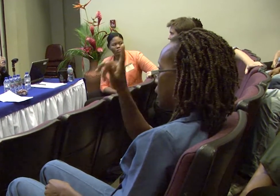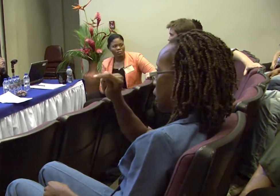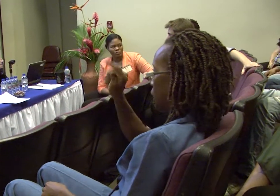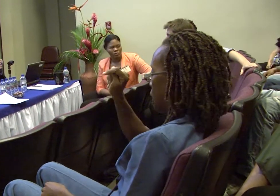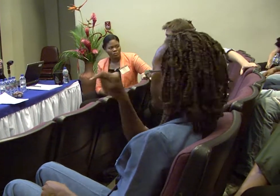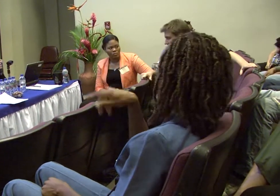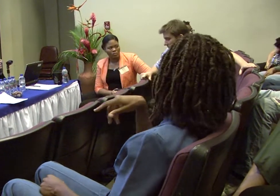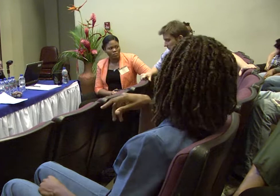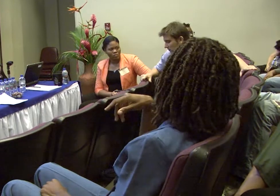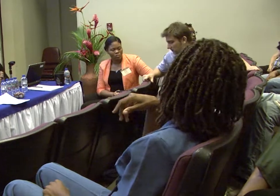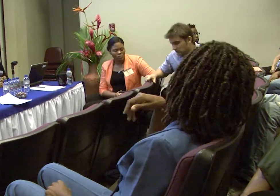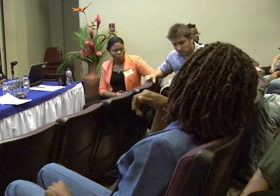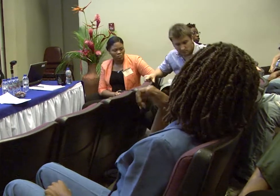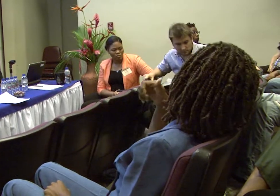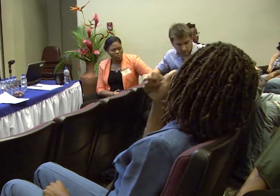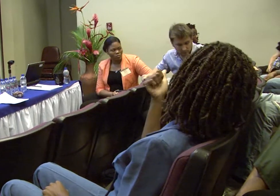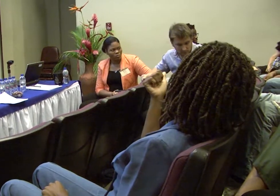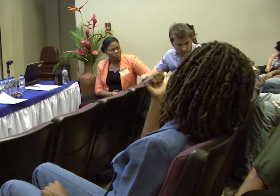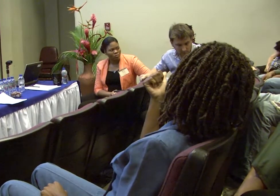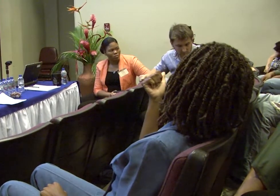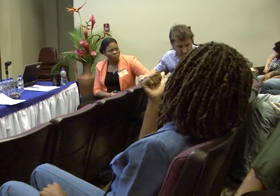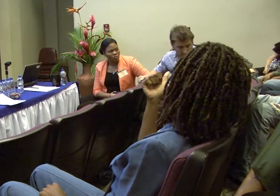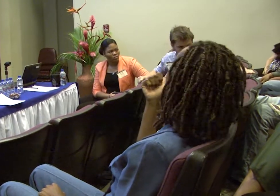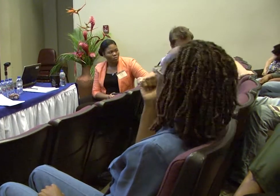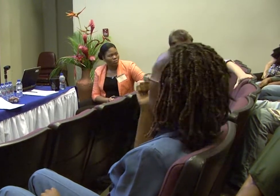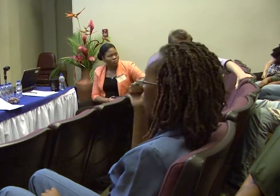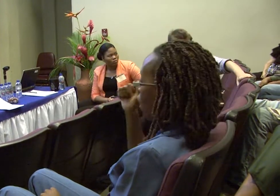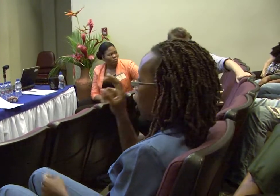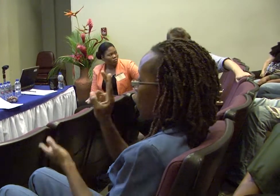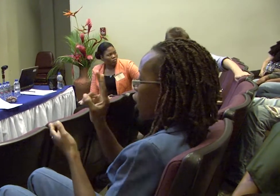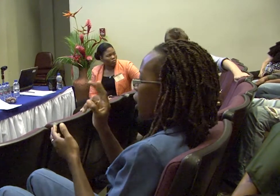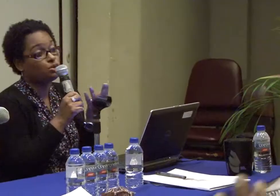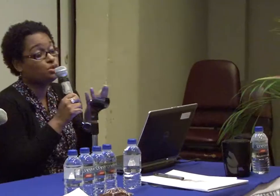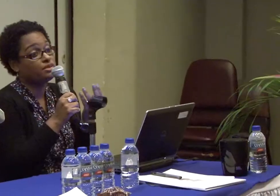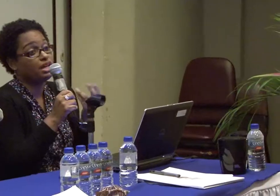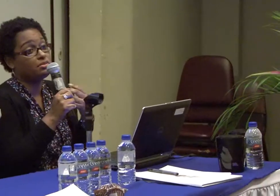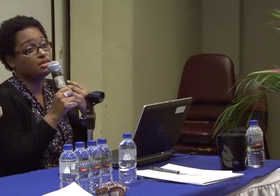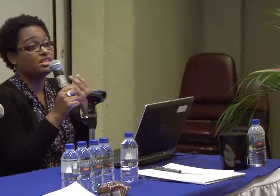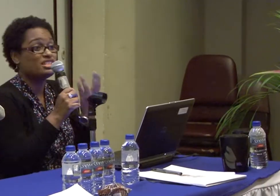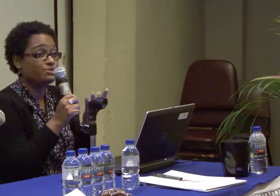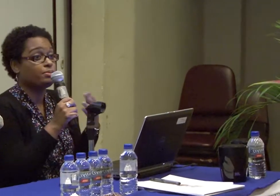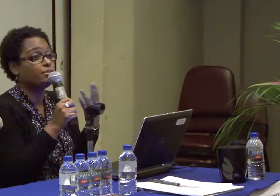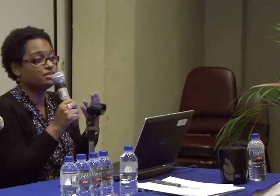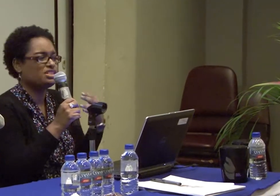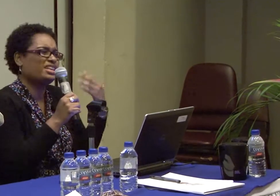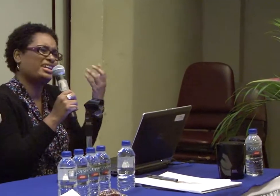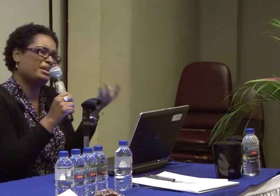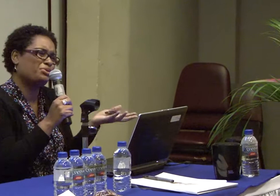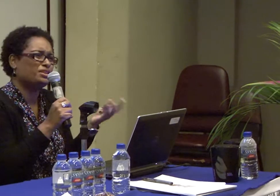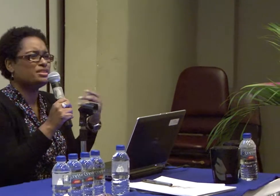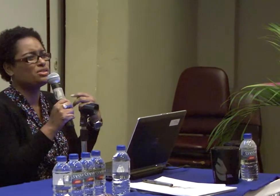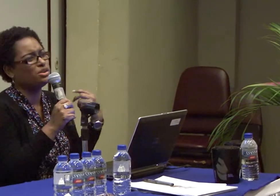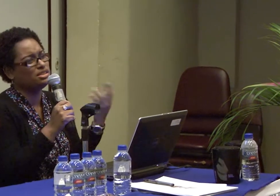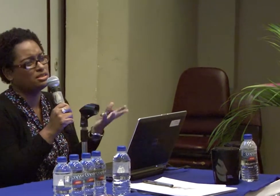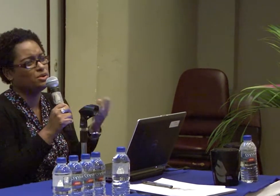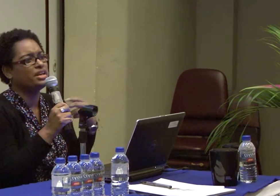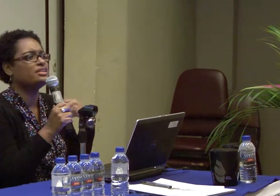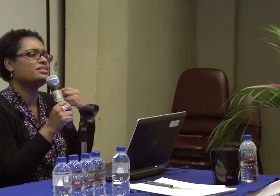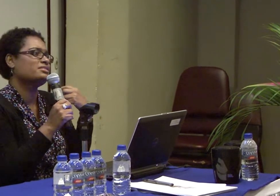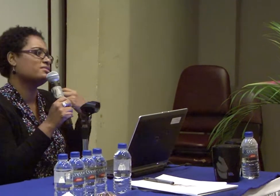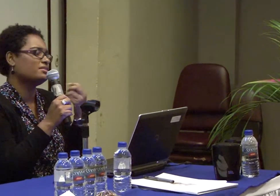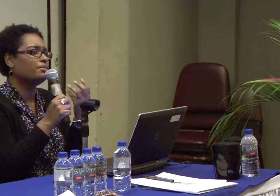do it. And the other part of that is the Universal Newborn Hearing Screening, which is something that... The goals of that month is for public, just like April is